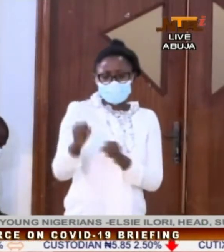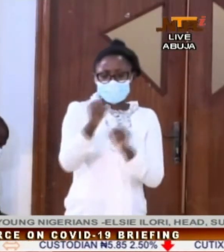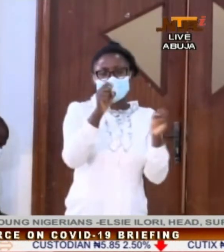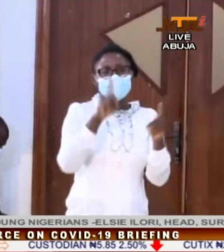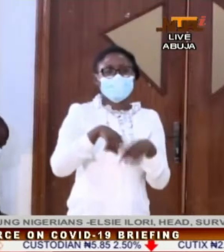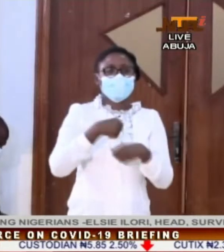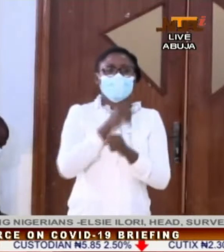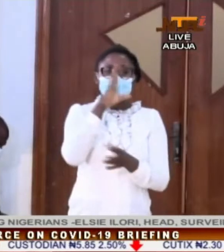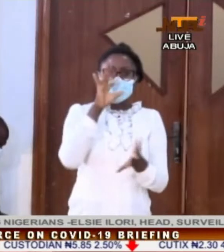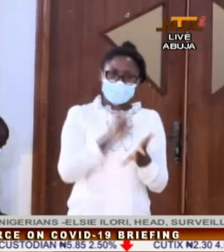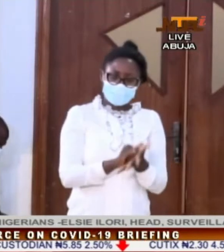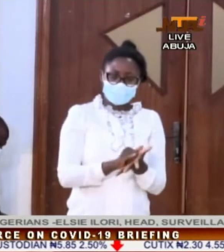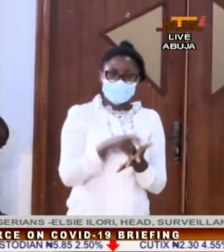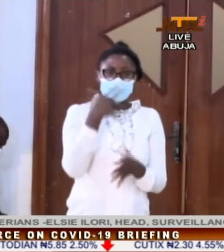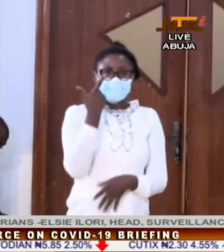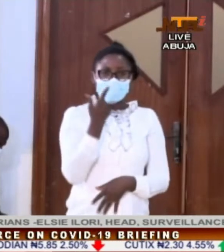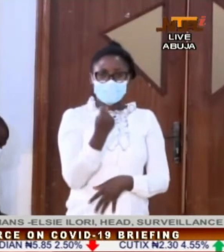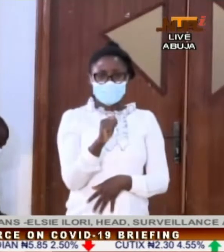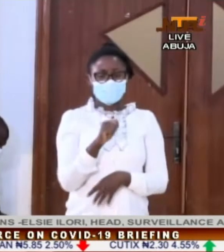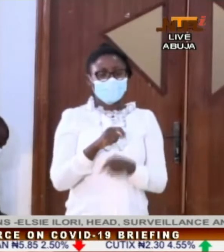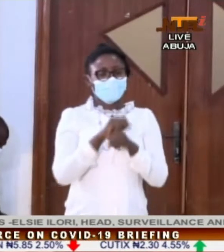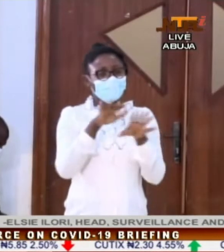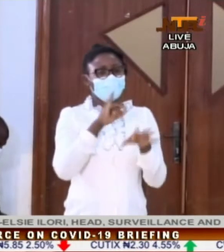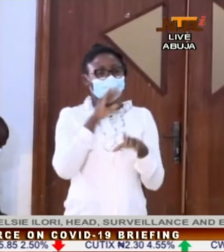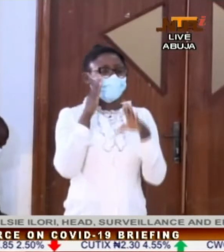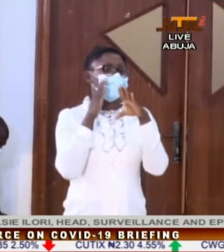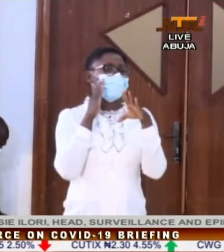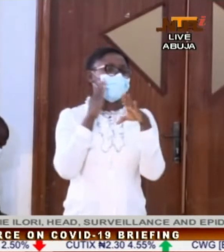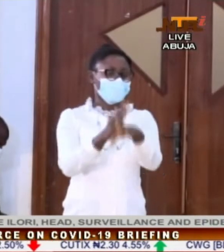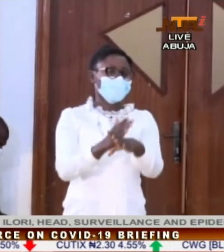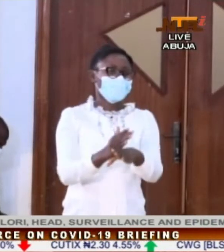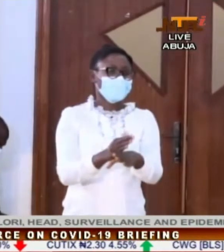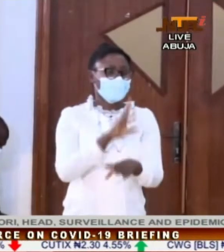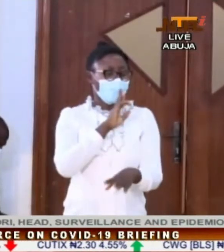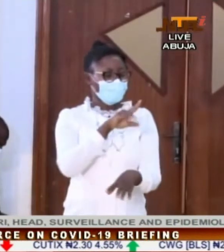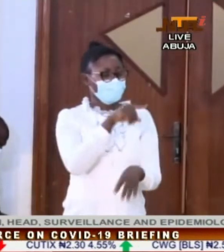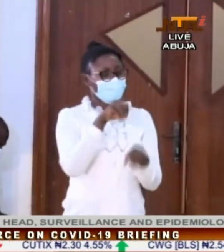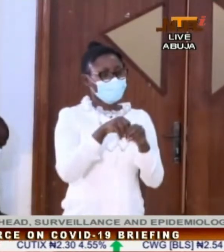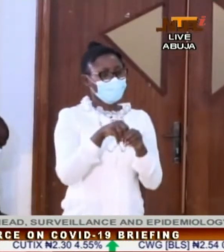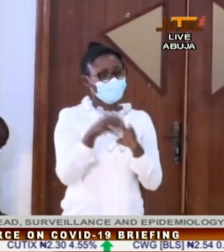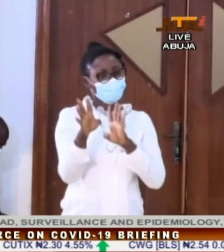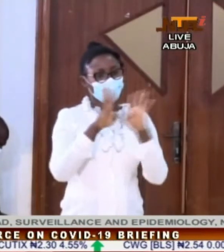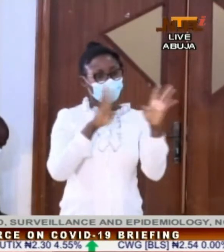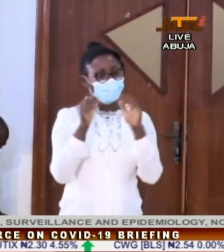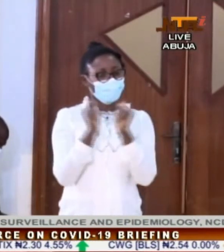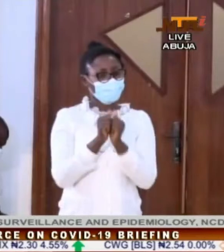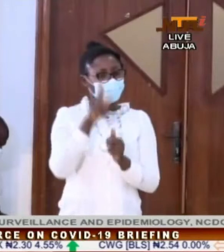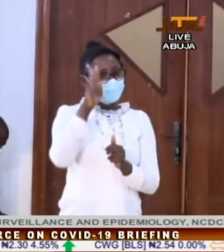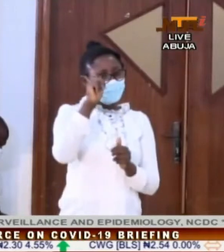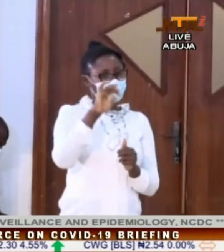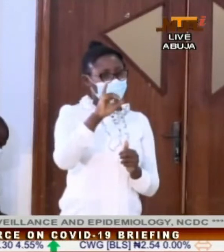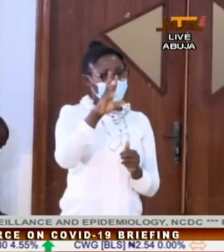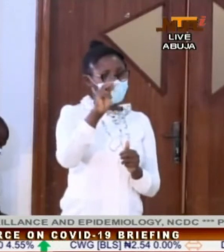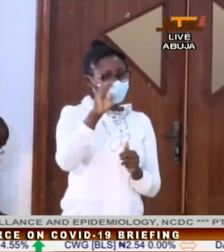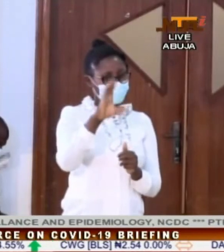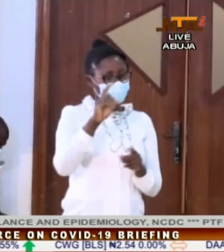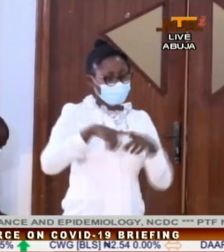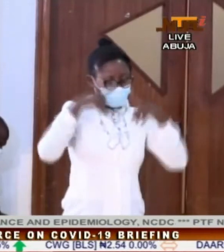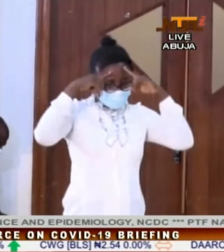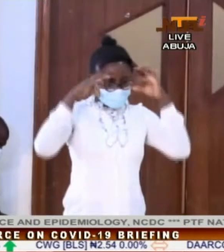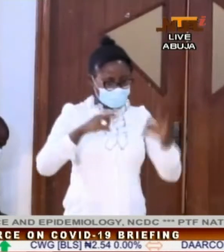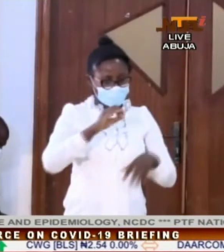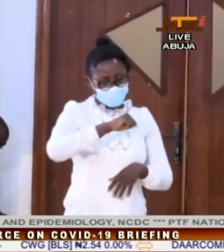to ensure that the virus is curtailed. Are you in talk with NIMC to decide